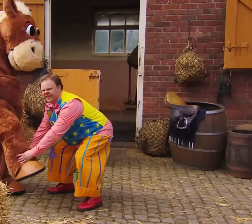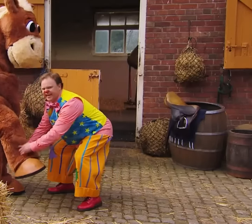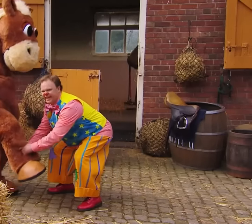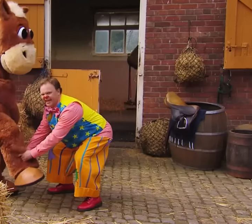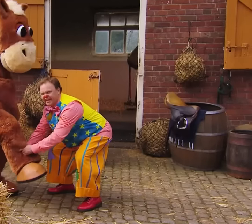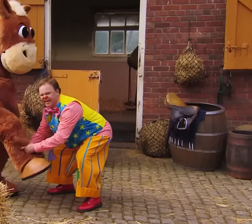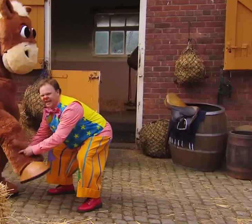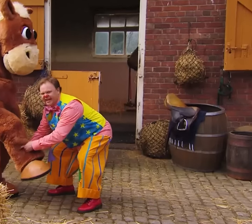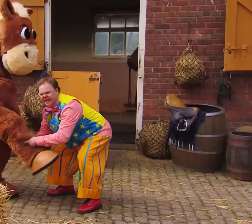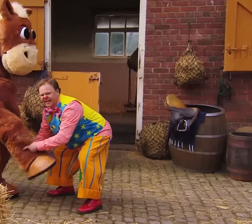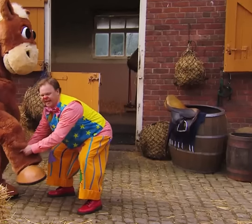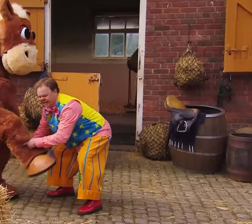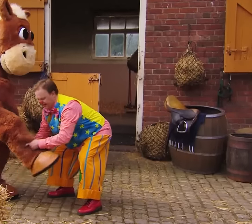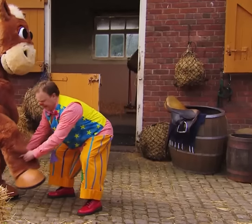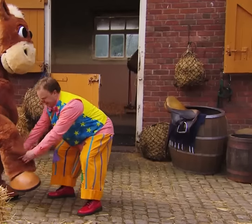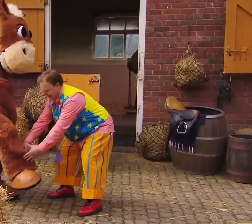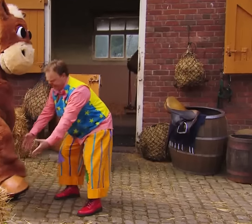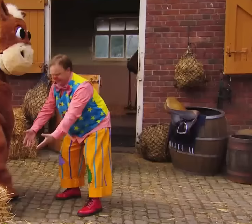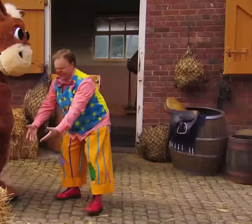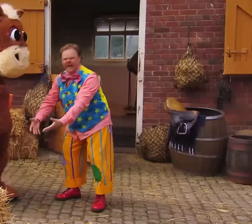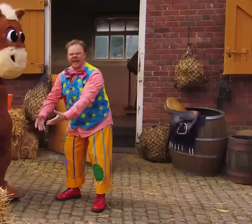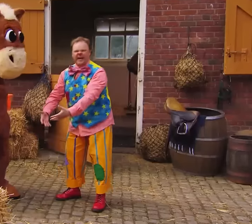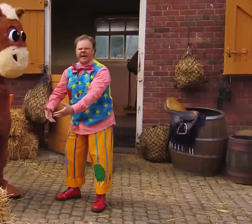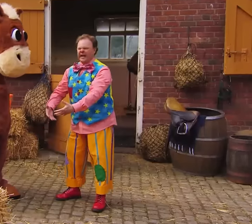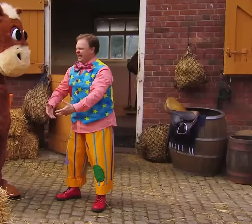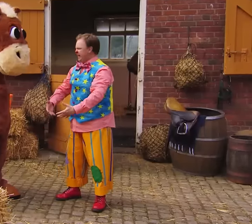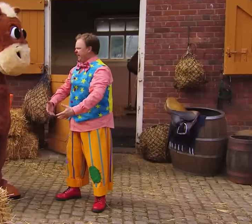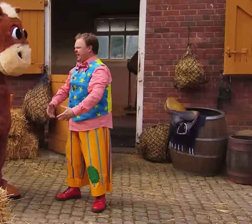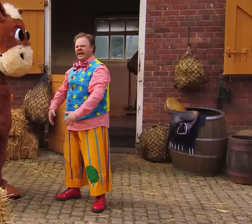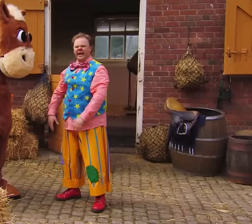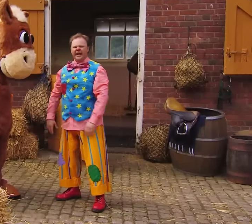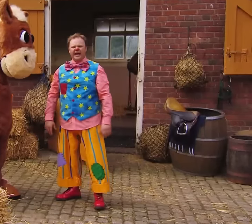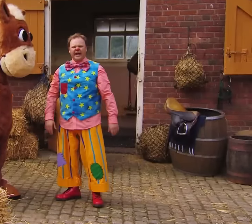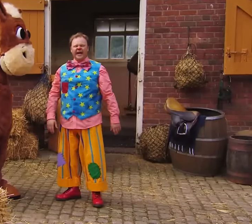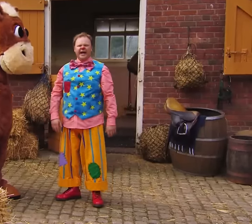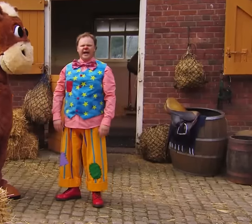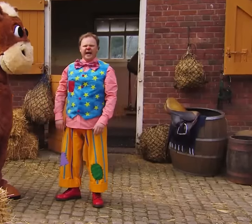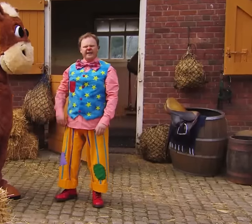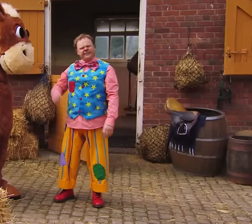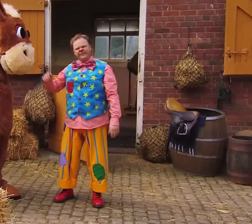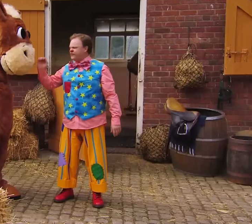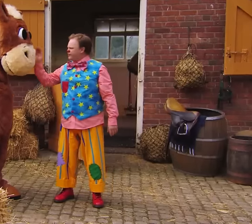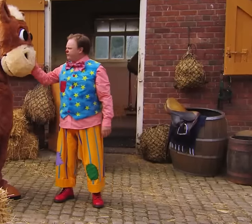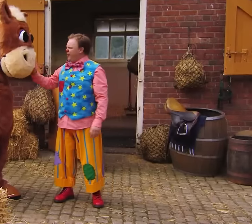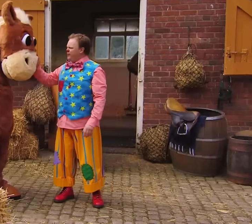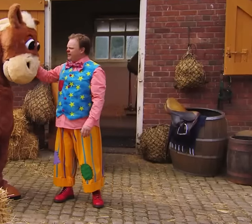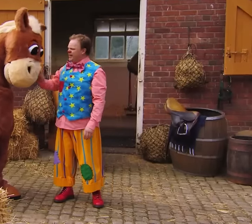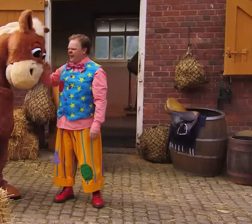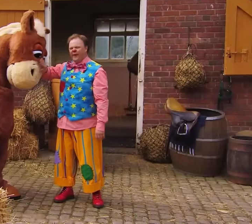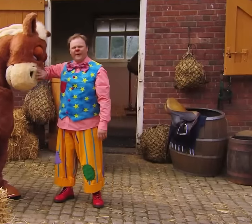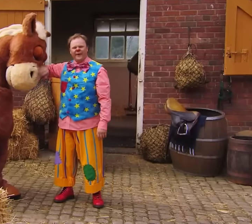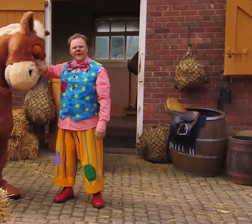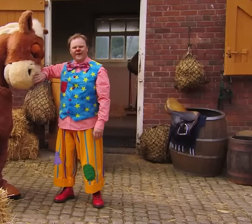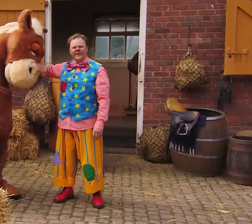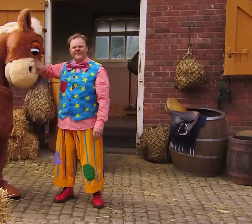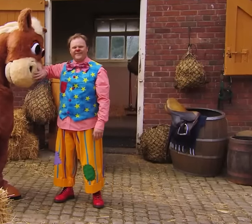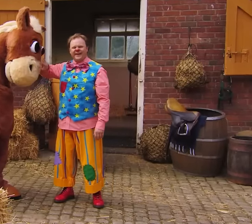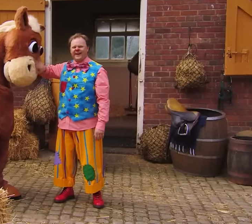No, Mr Tumble. You stroke the horse to say hello. Stroke the horse?